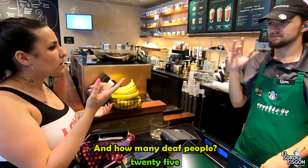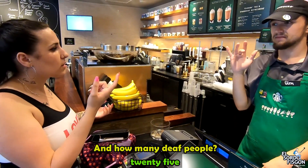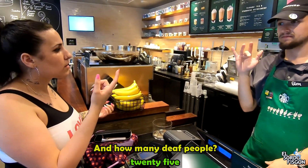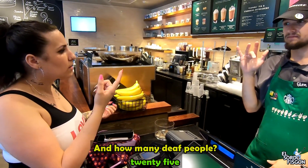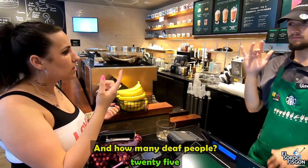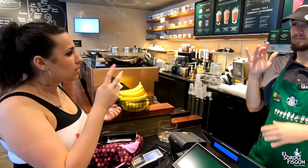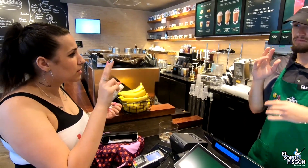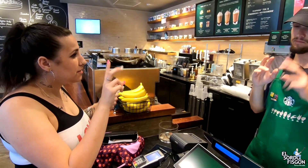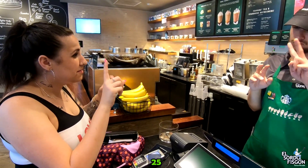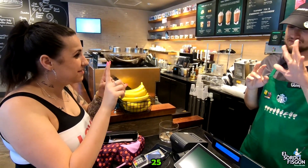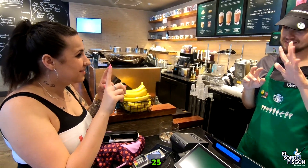people?